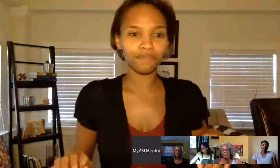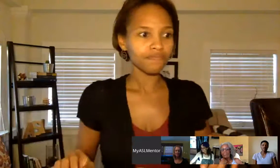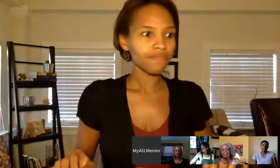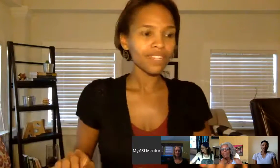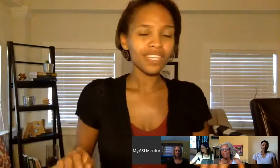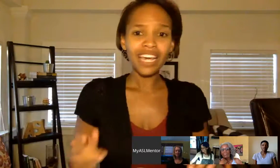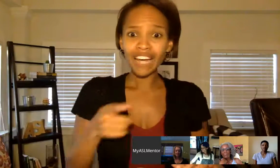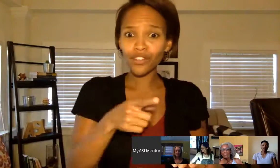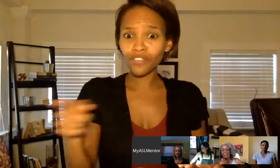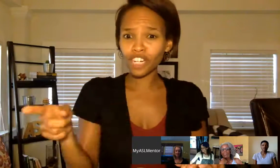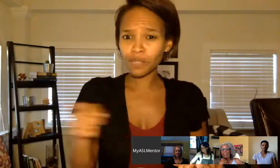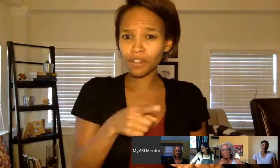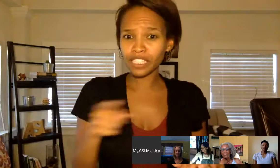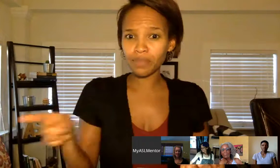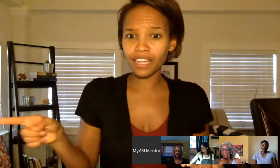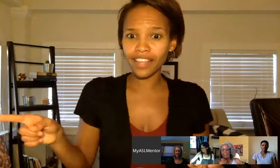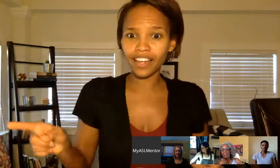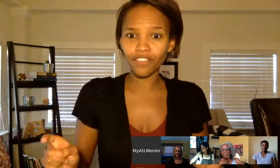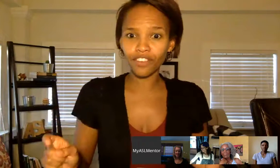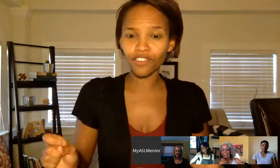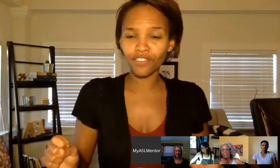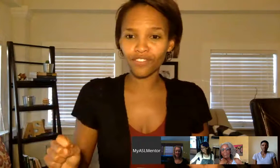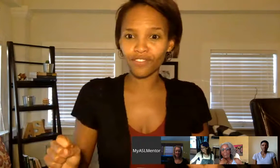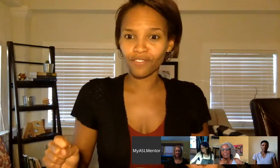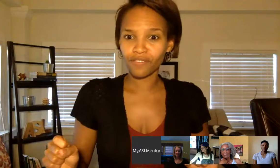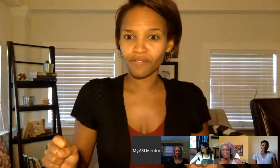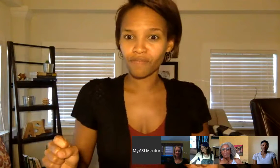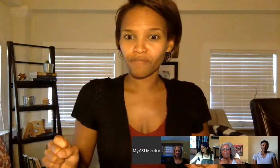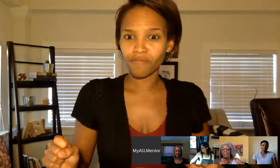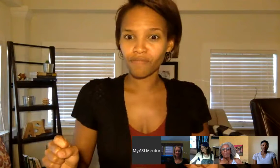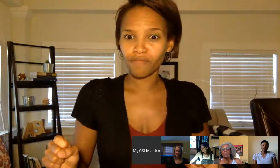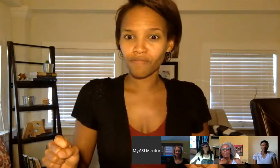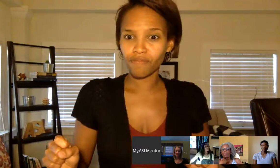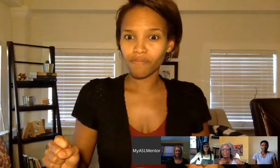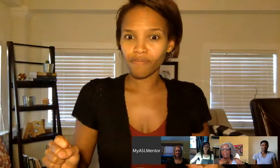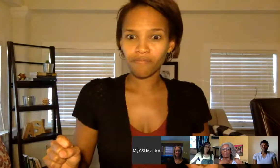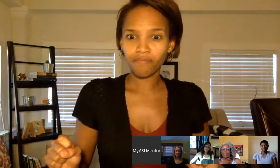thing. Have you ever experienced something like that, any of you?